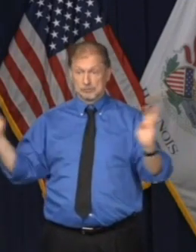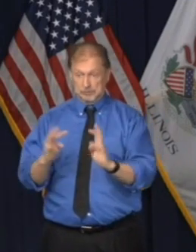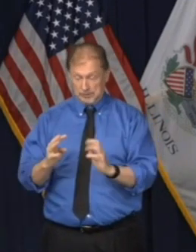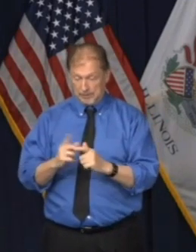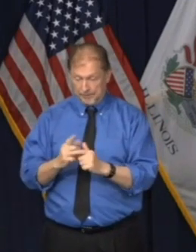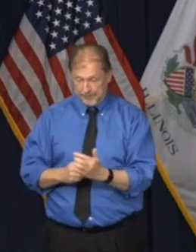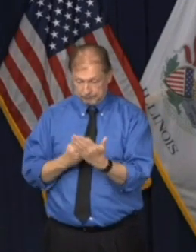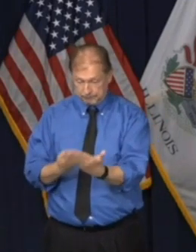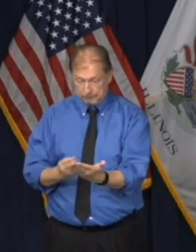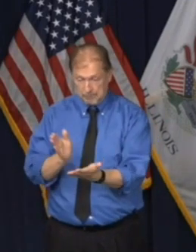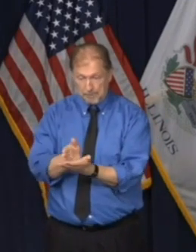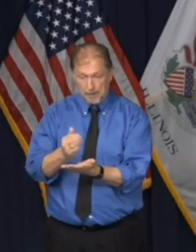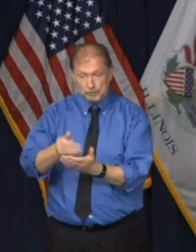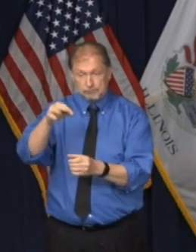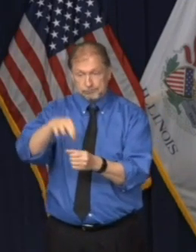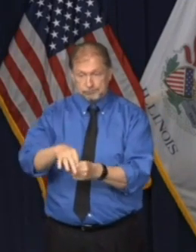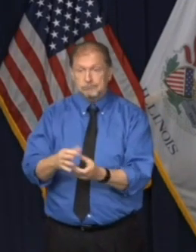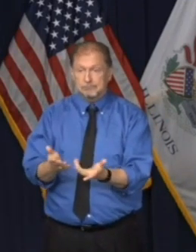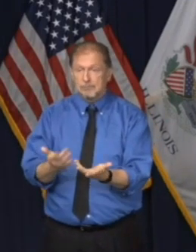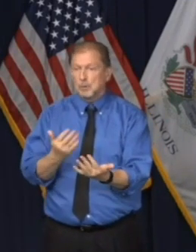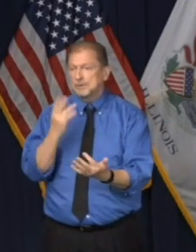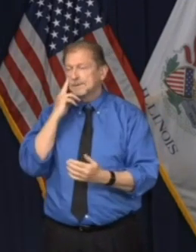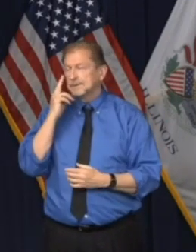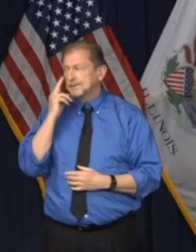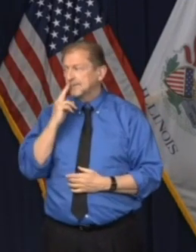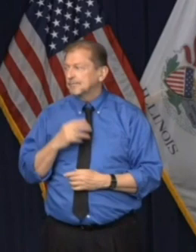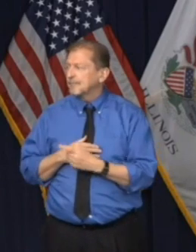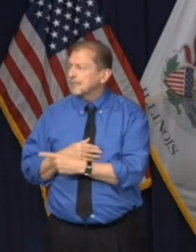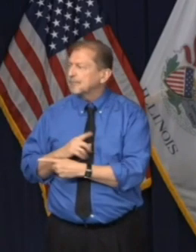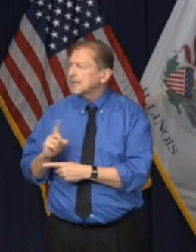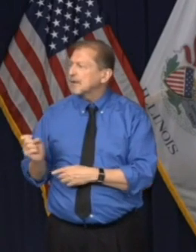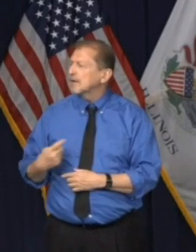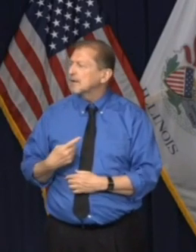some proposals. Greg Bishop at the Center Square, for clarity, what